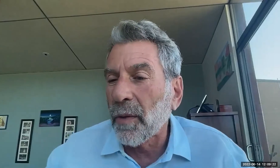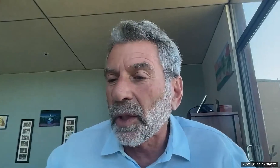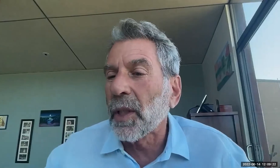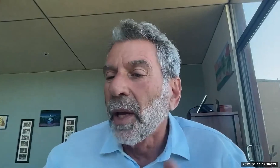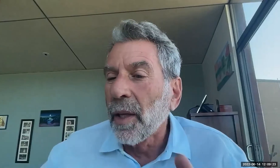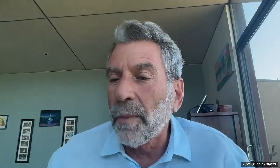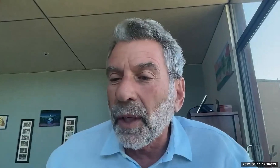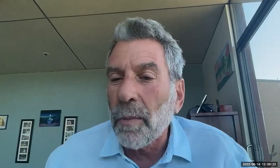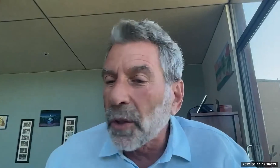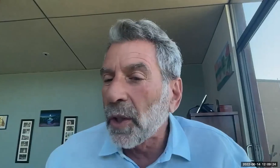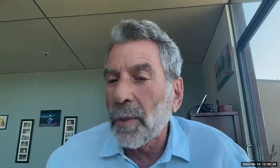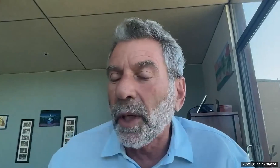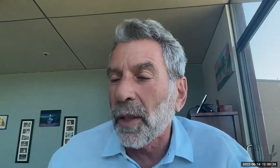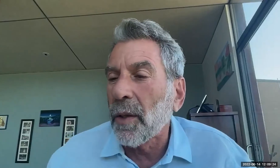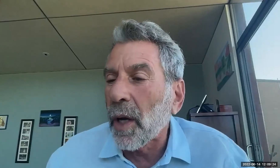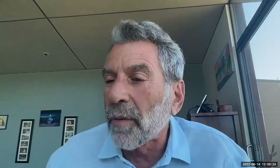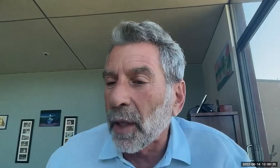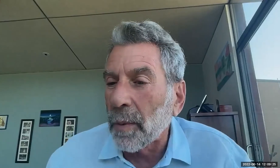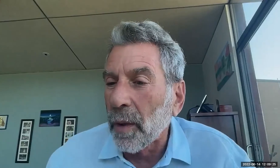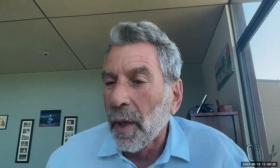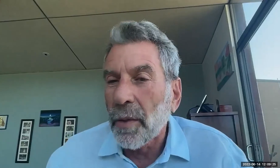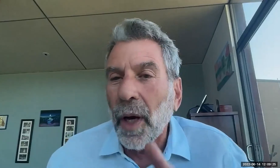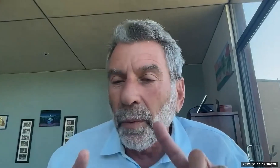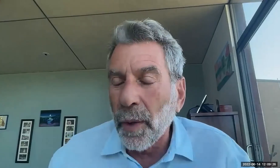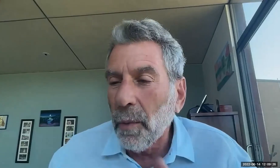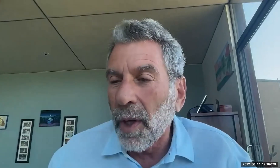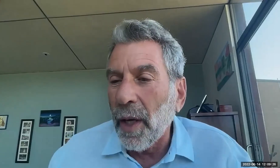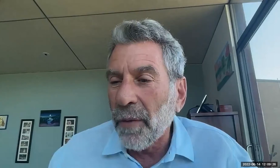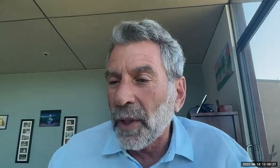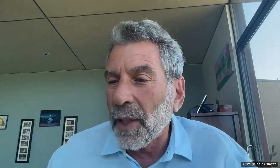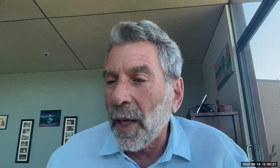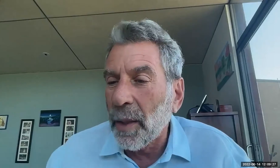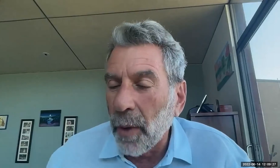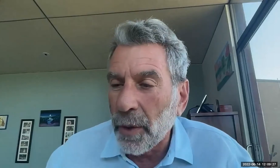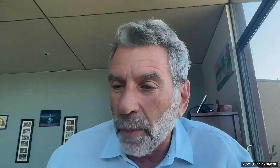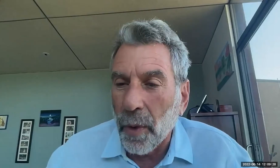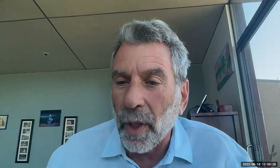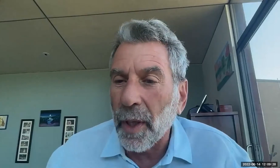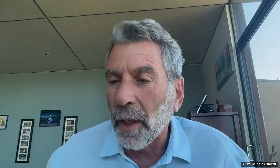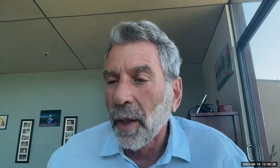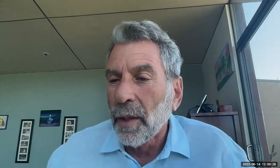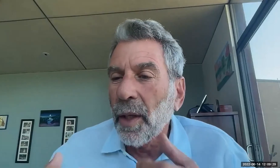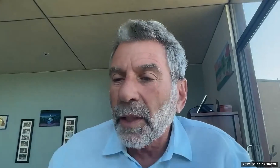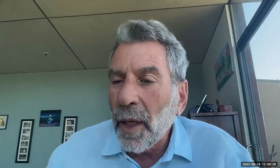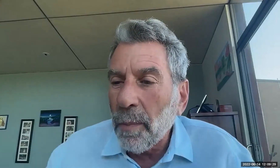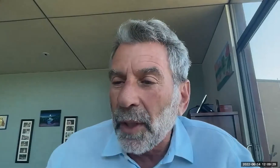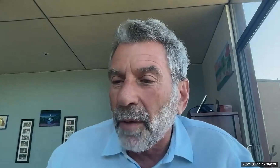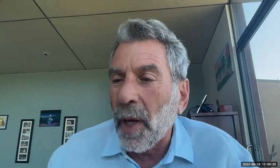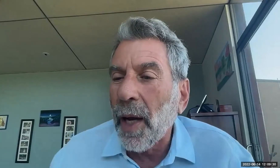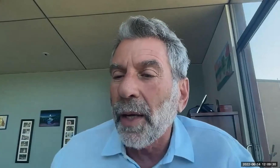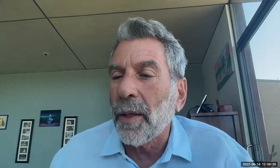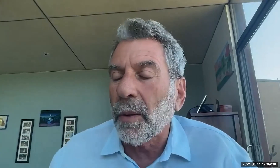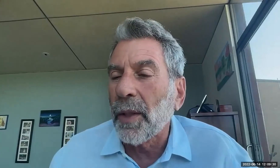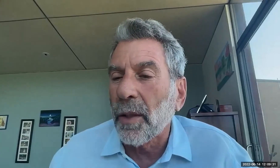end services. They become useless because they're not available. So I really want to emphasize that as the most important thing. So the centerpiece